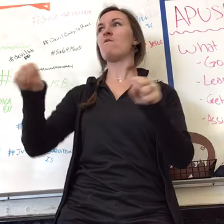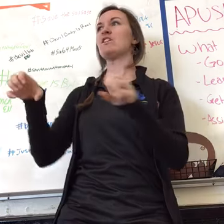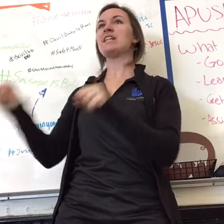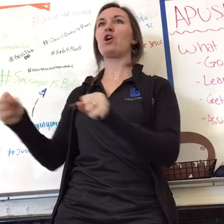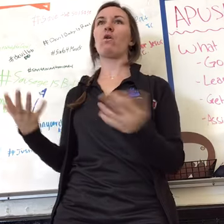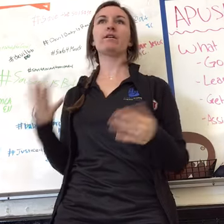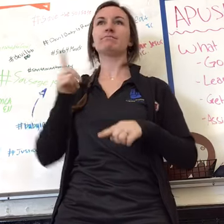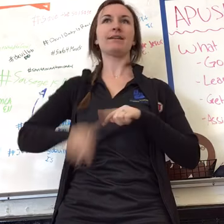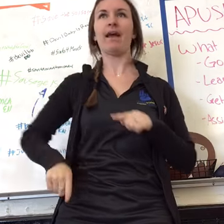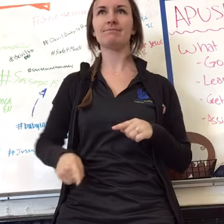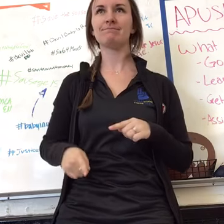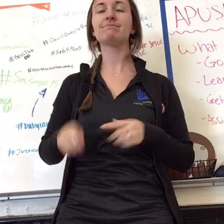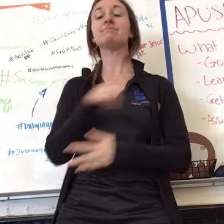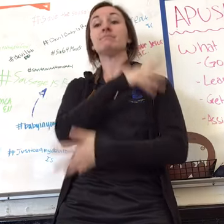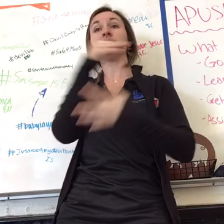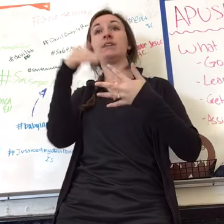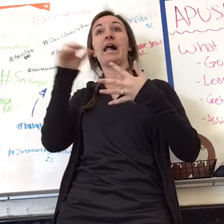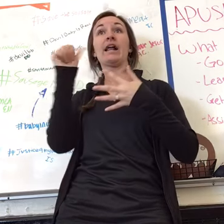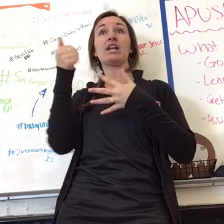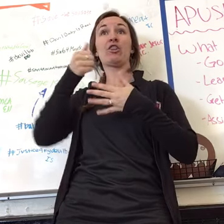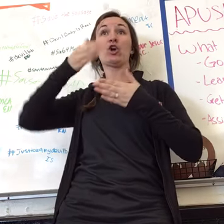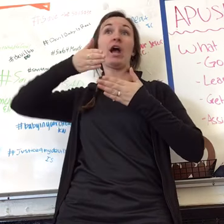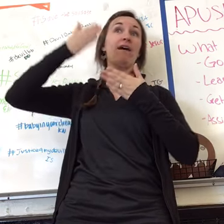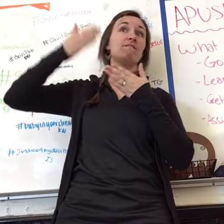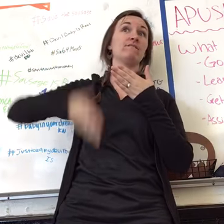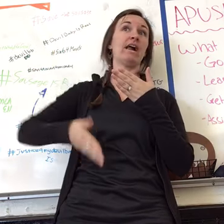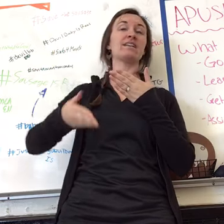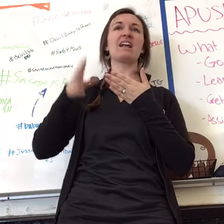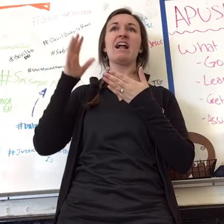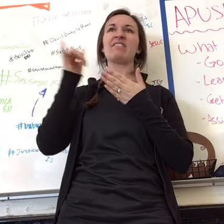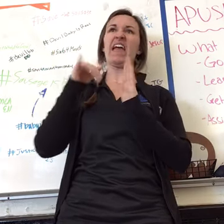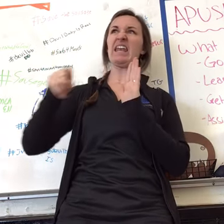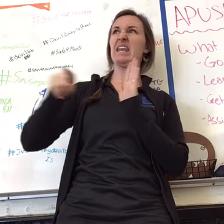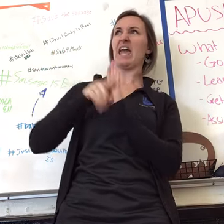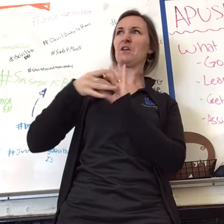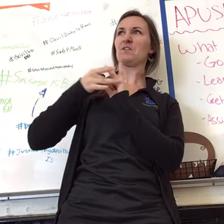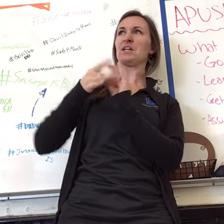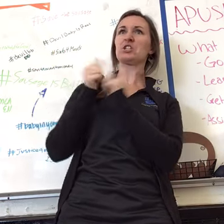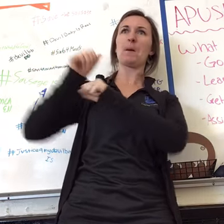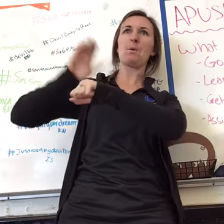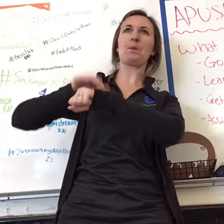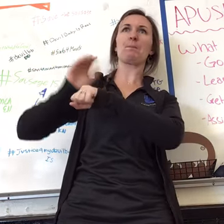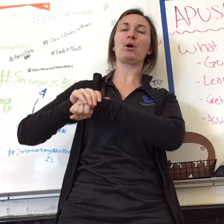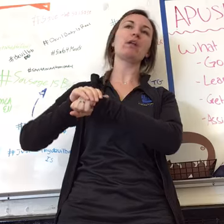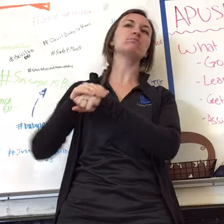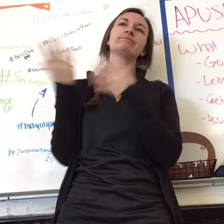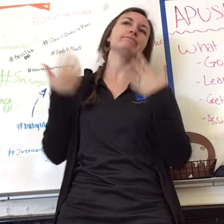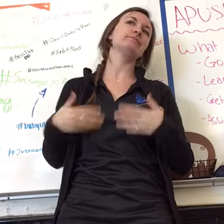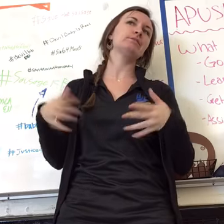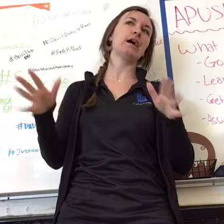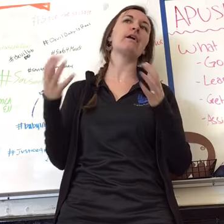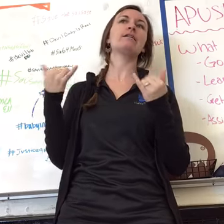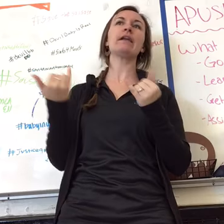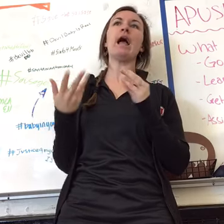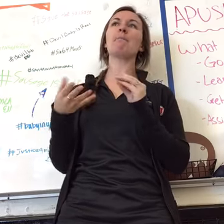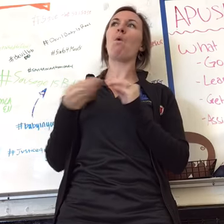Other effects of the war, we finally end our negative relationships with Britain. Now we're going to be a lot more positive with each other. We do gain a lot